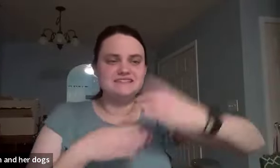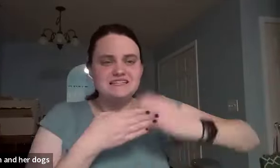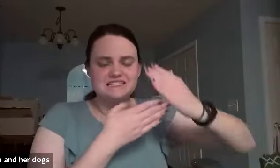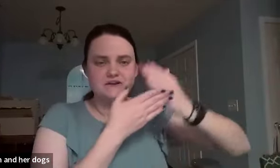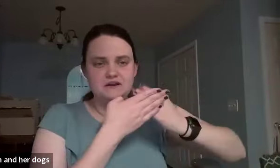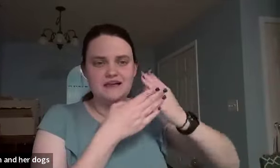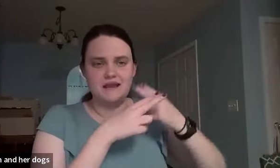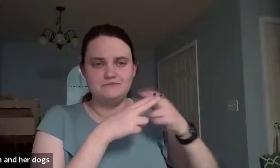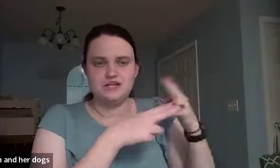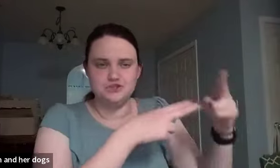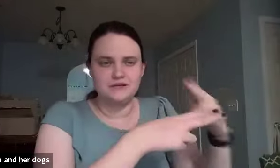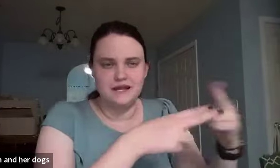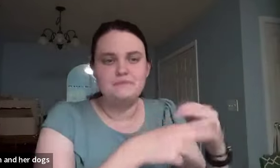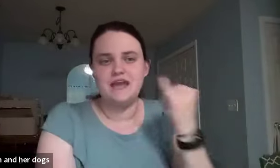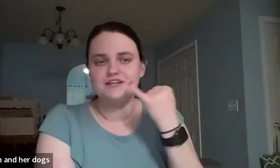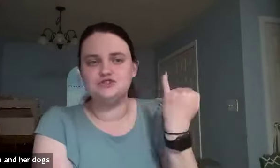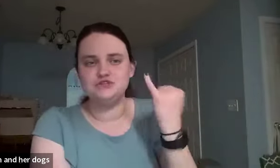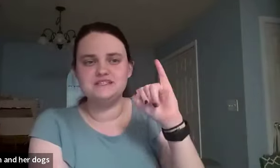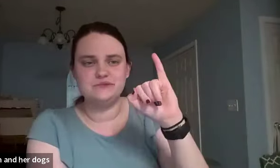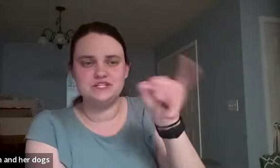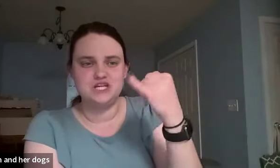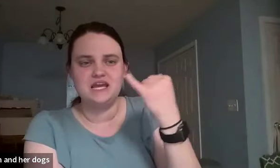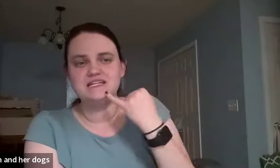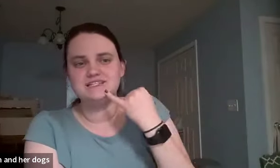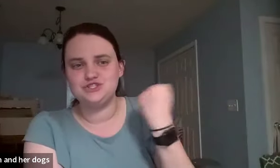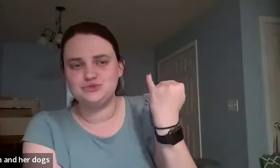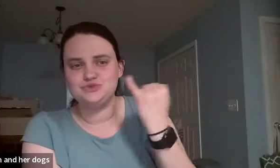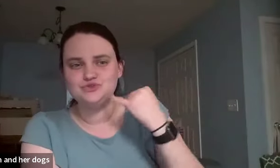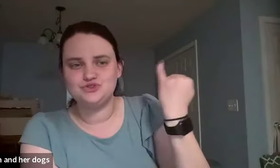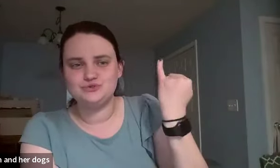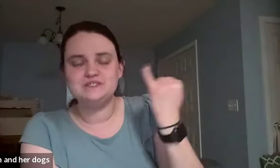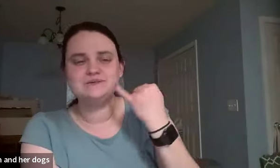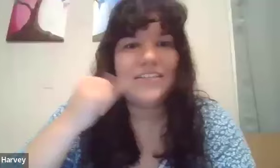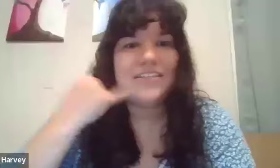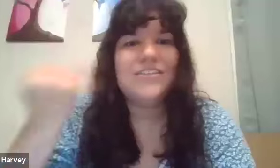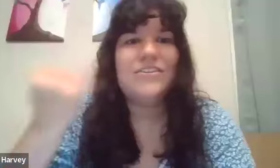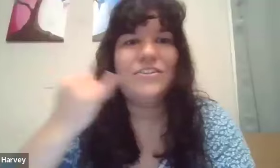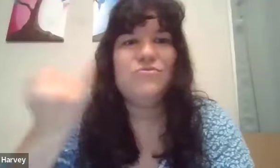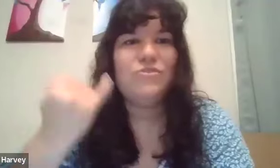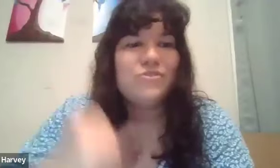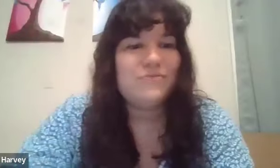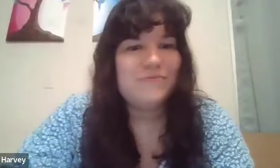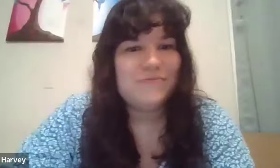this list, it's very like I'm trying to shorten it up, but yeah. So juices with the J, juice, juice. Yes. Juice.